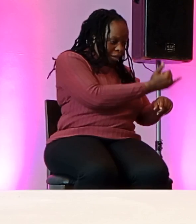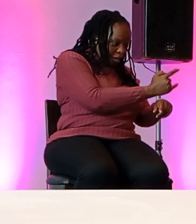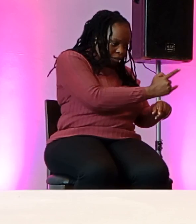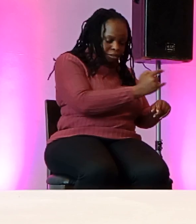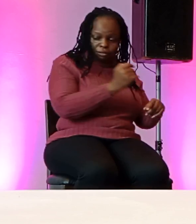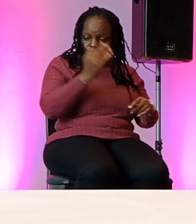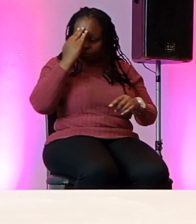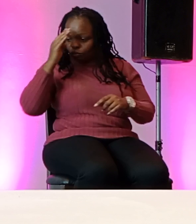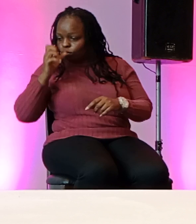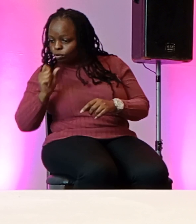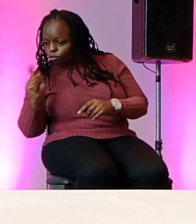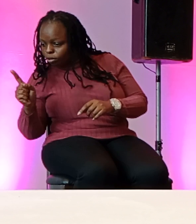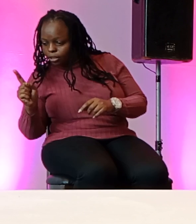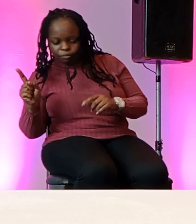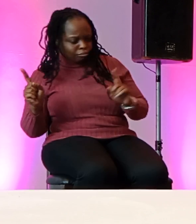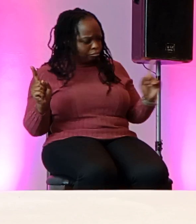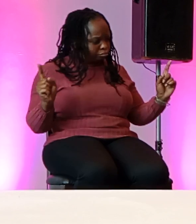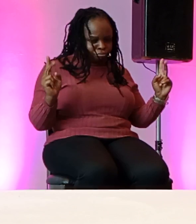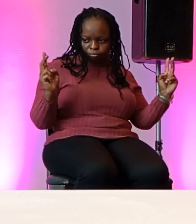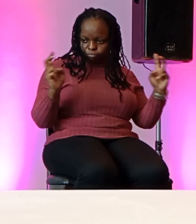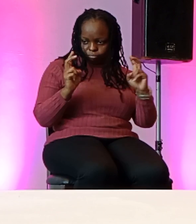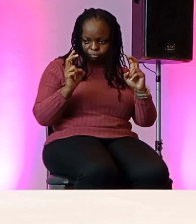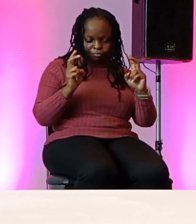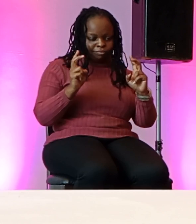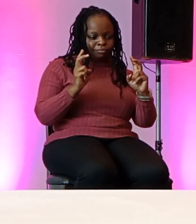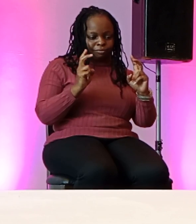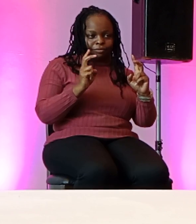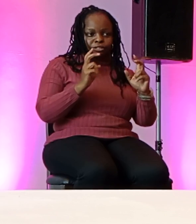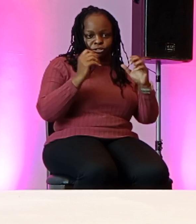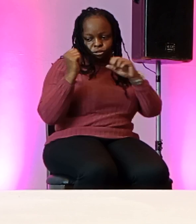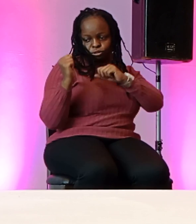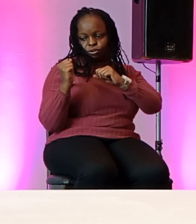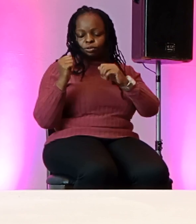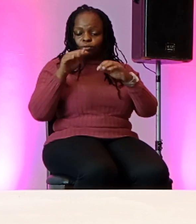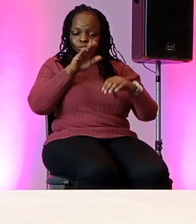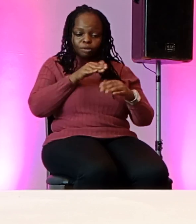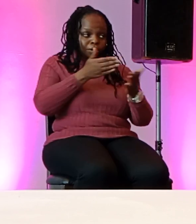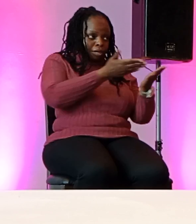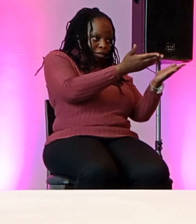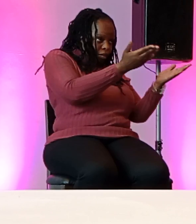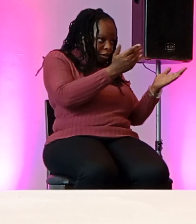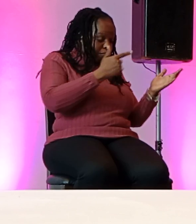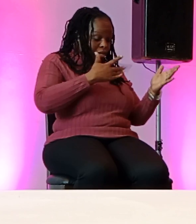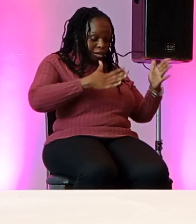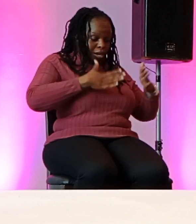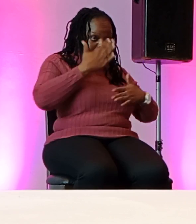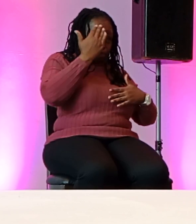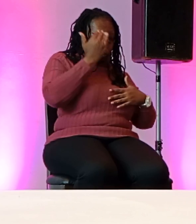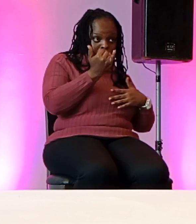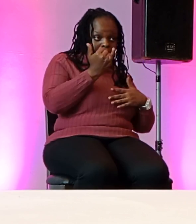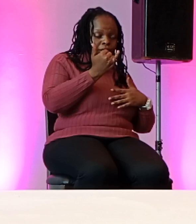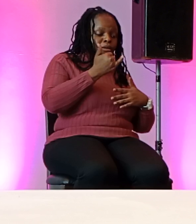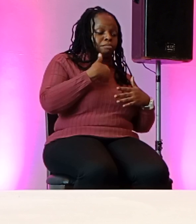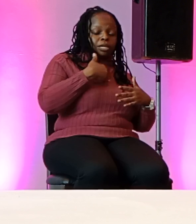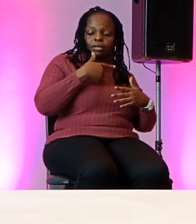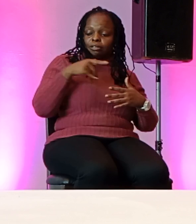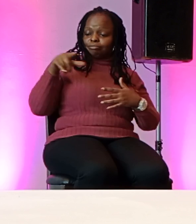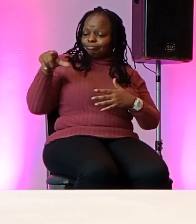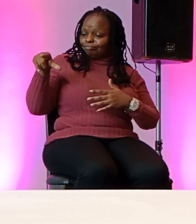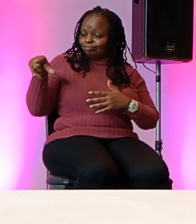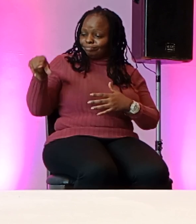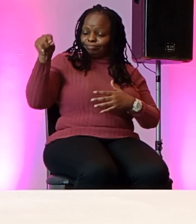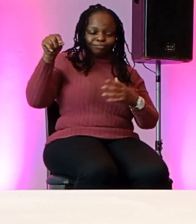my plea is to the strong women we have in this room. I am at least privileged because I was located by